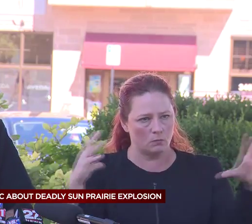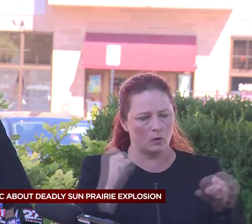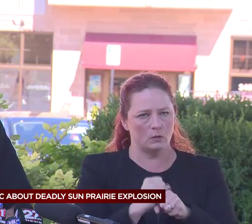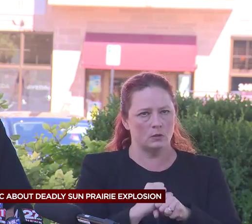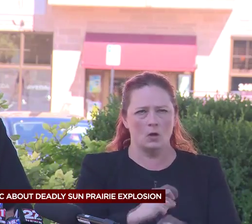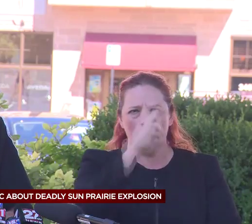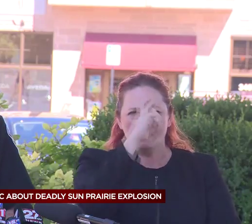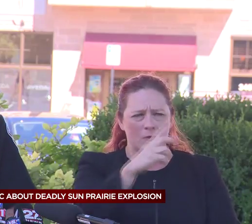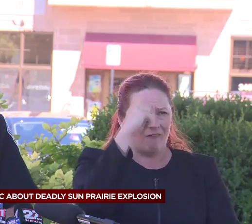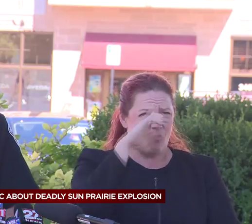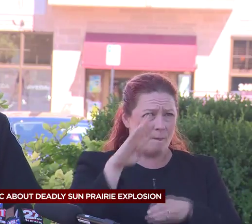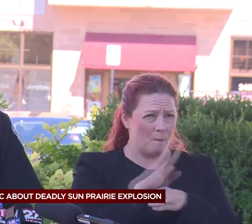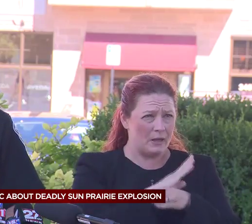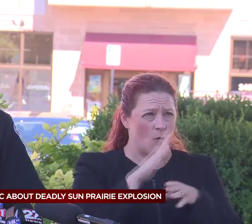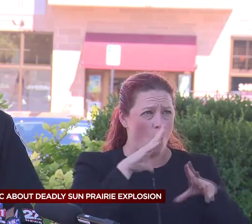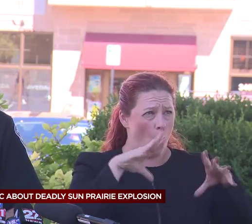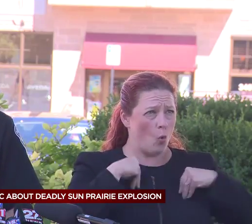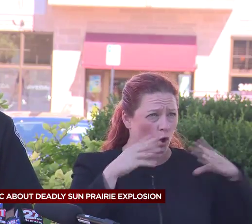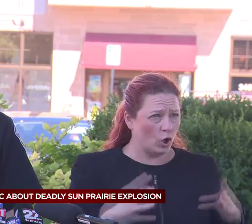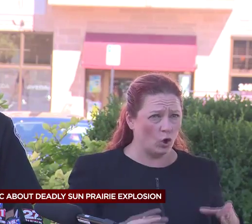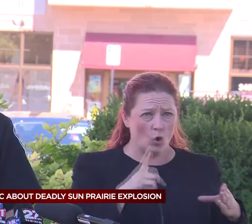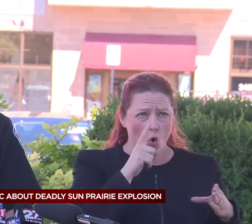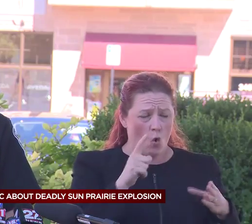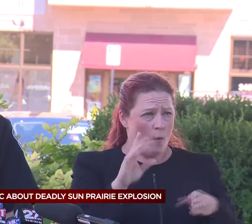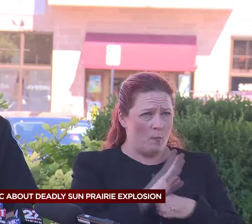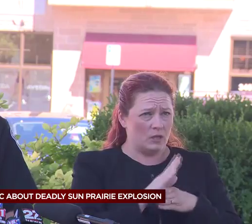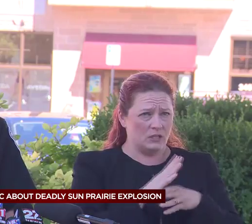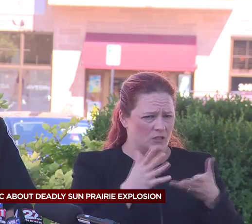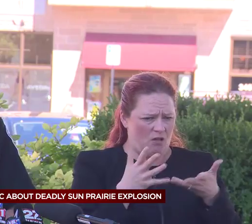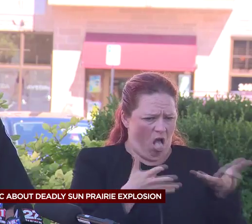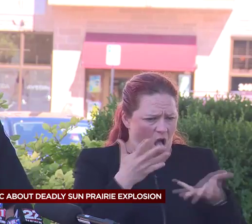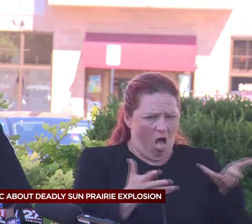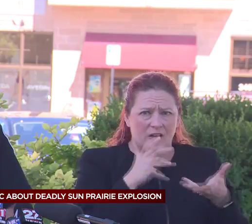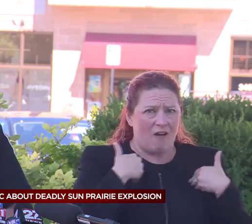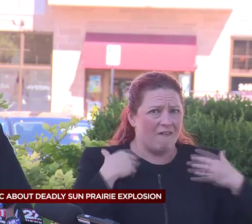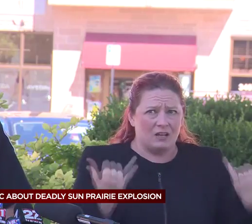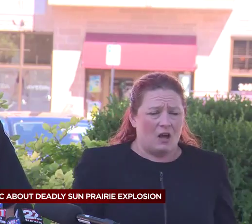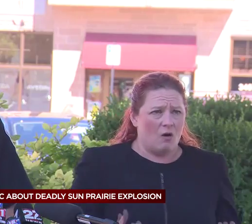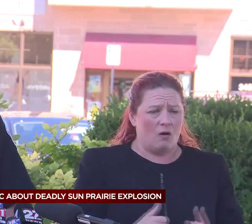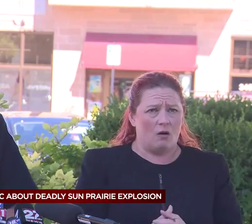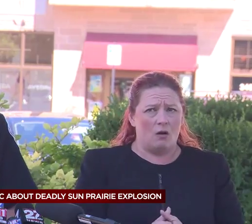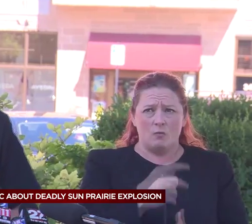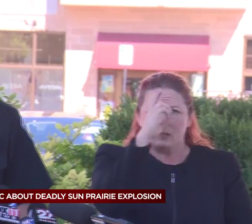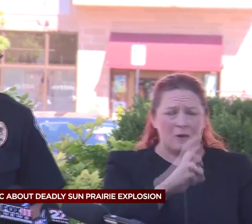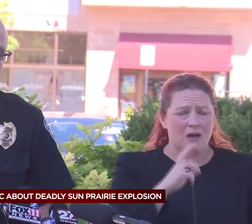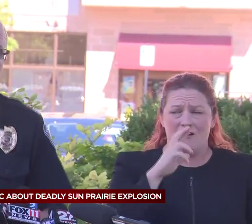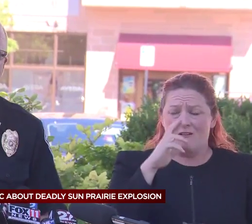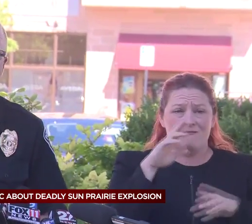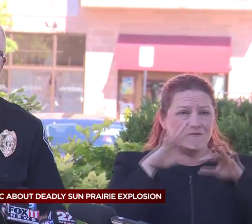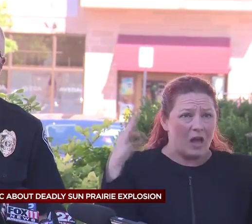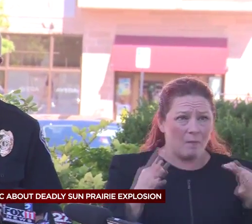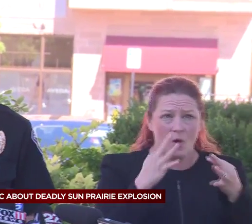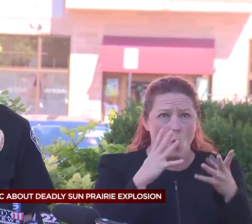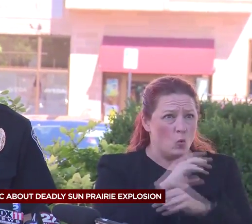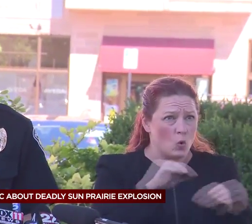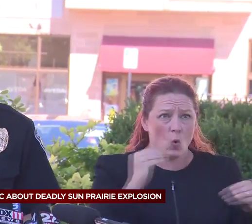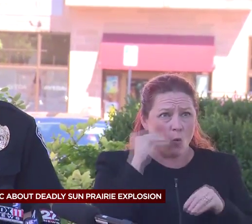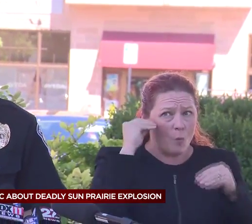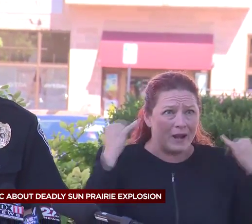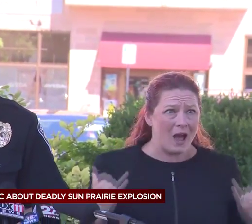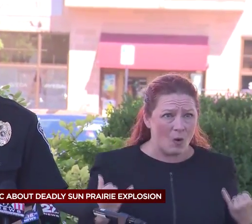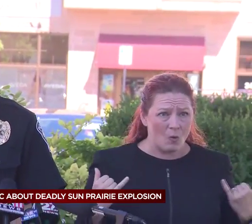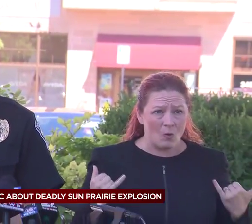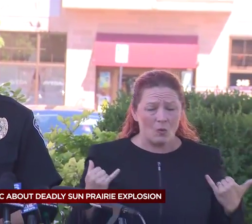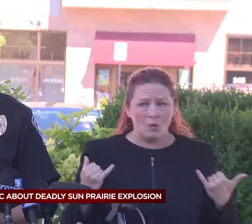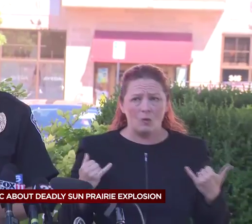business owners who lost businesses, out of respect to those folks who were displaced from their homes, lost their homes,